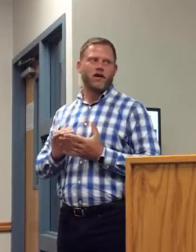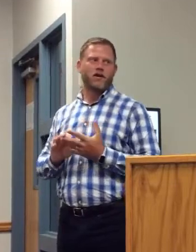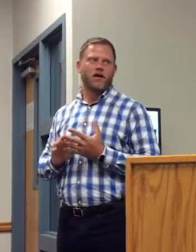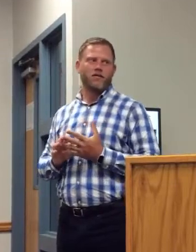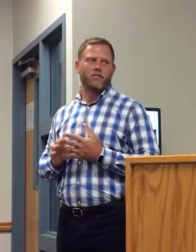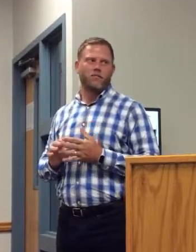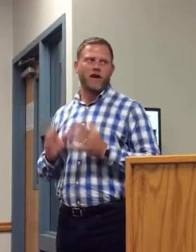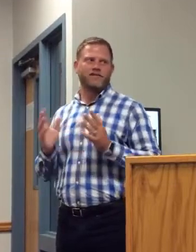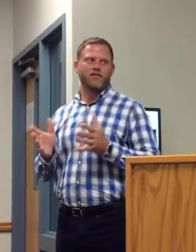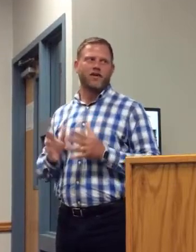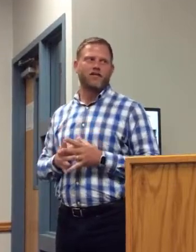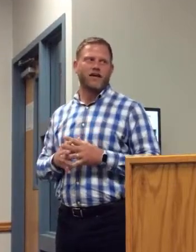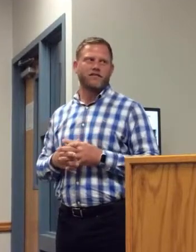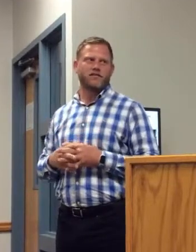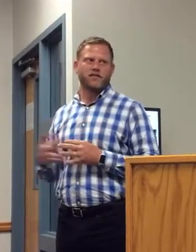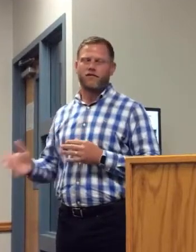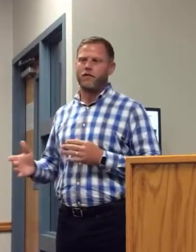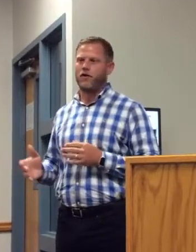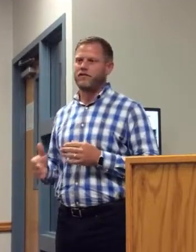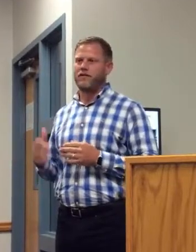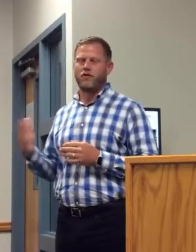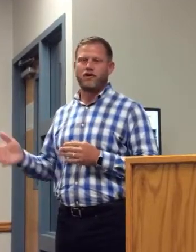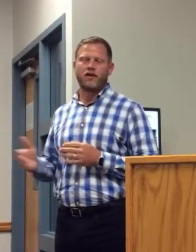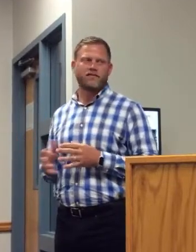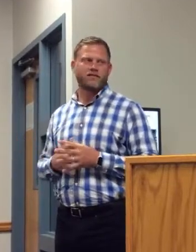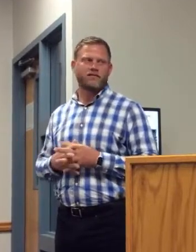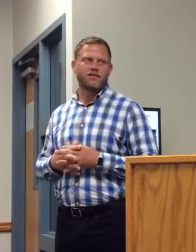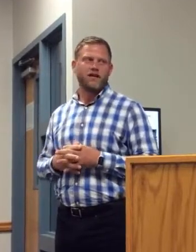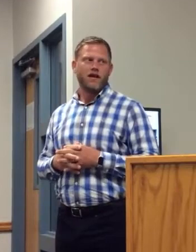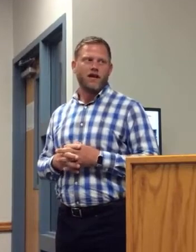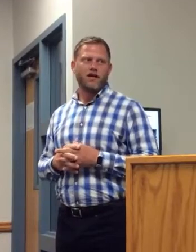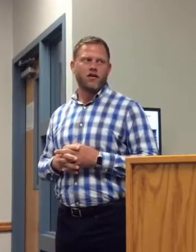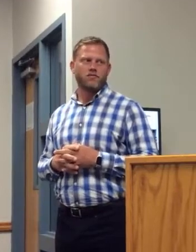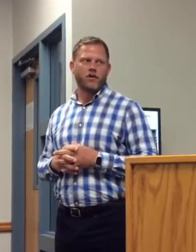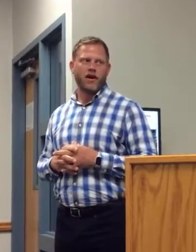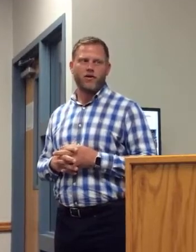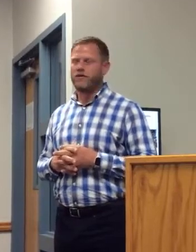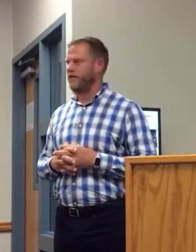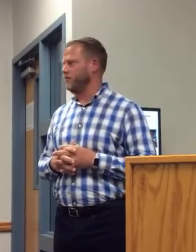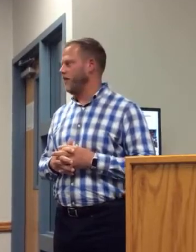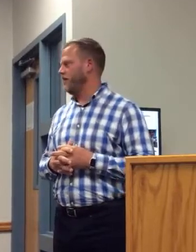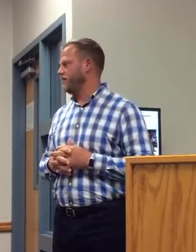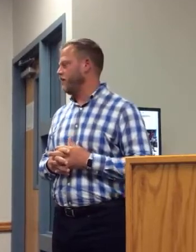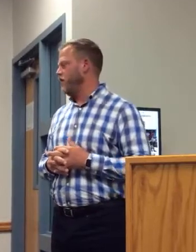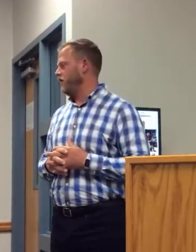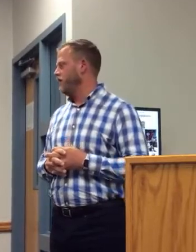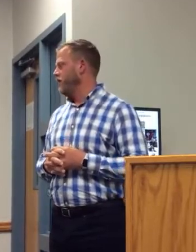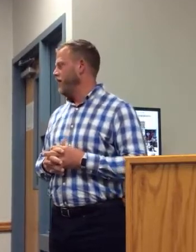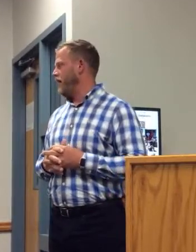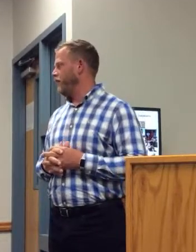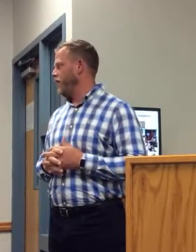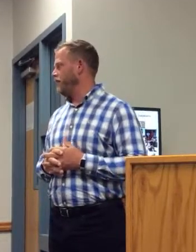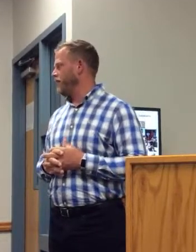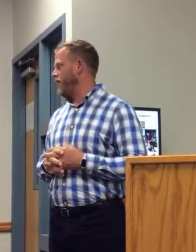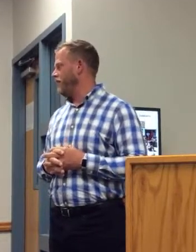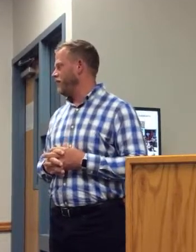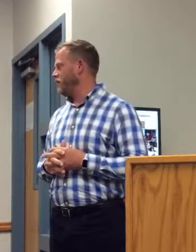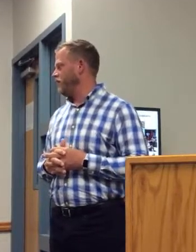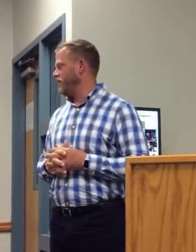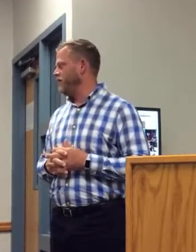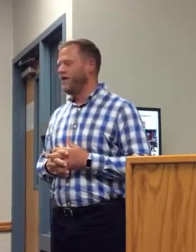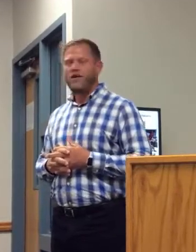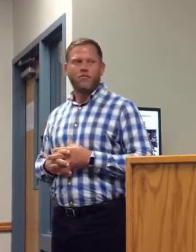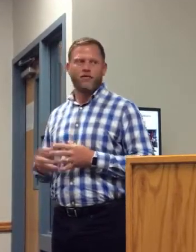because between basically our wrestlers and our football team, but our wrestlers, Coach Pareto, it seems like gets a call every other day,